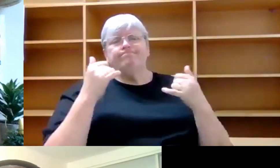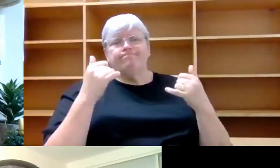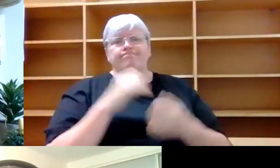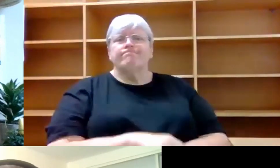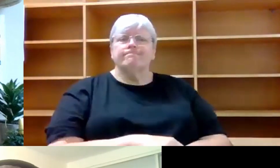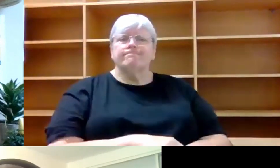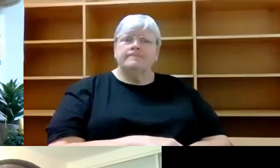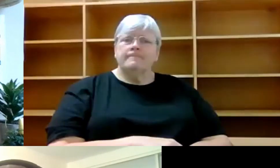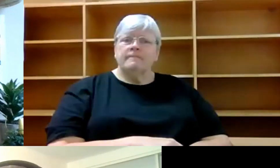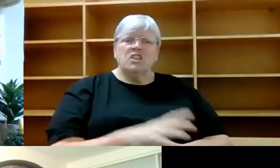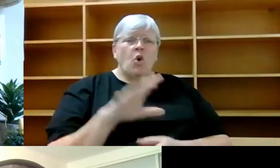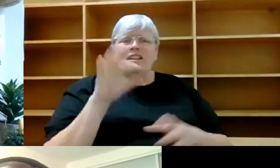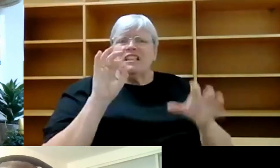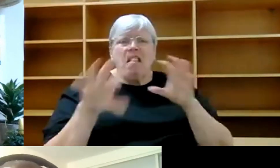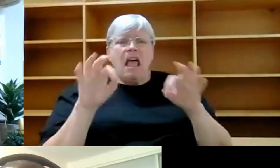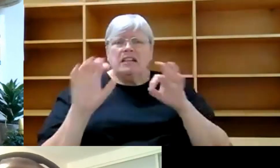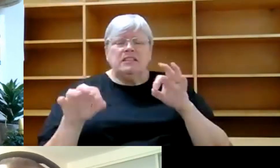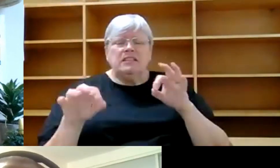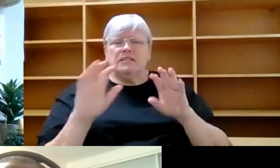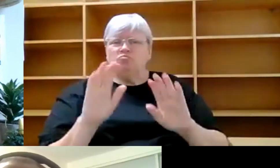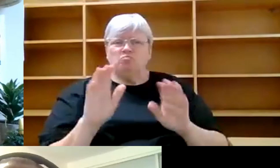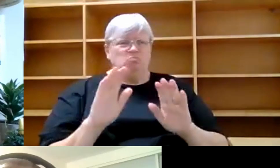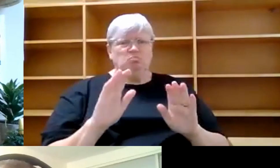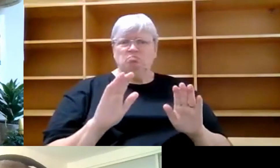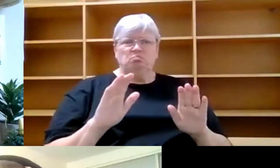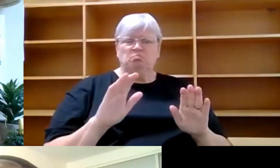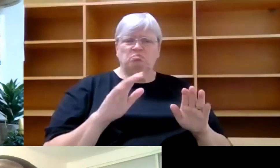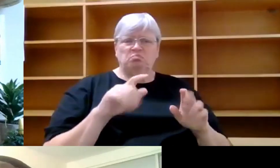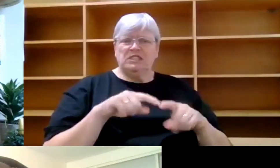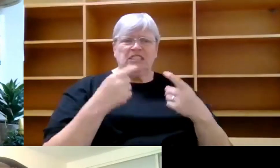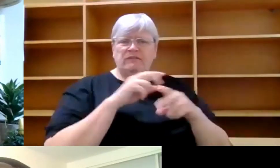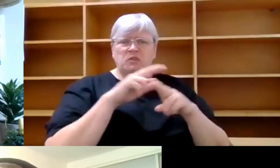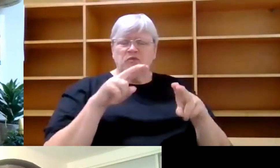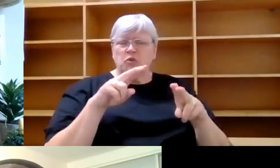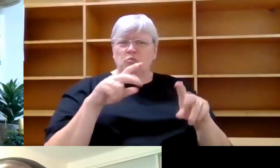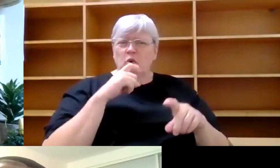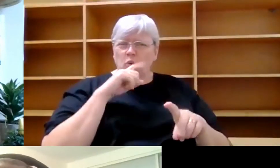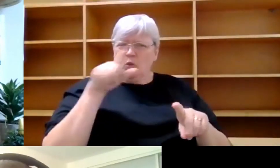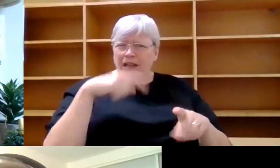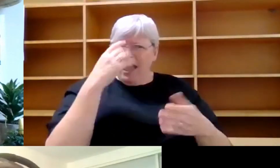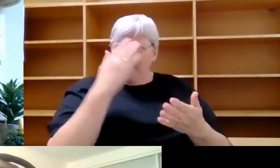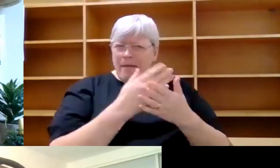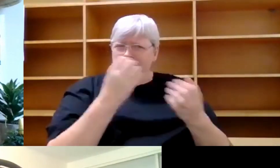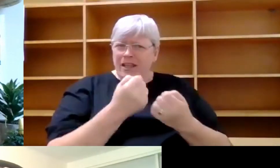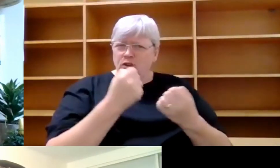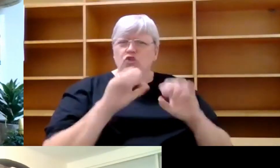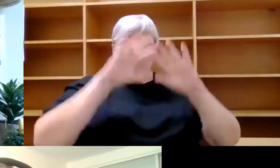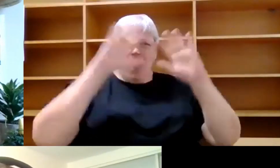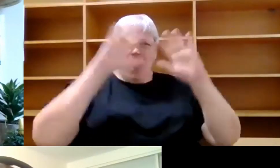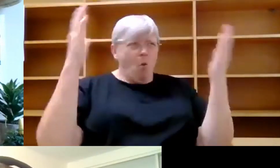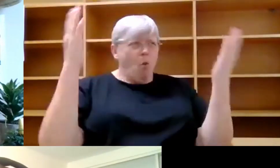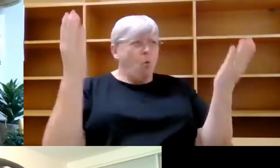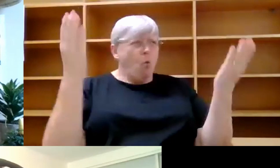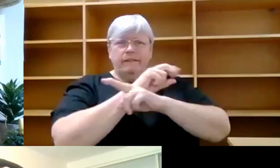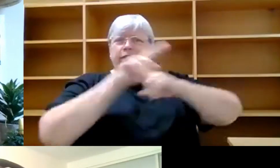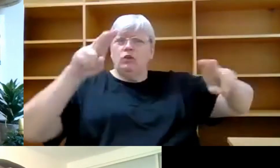should not just be a selected kind of Eurocentric view of who heroes can be. It should be a world-eye view of what